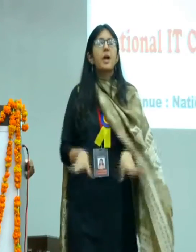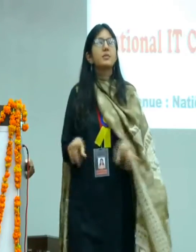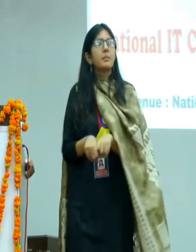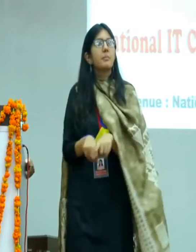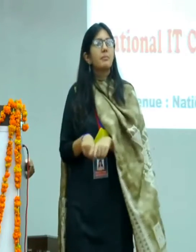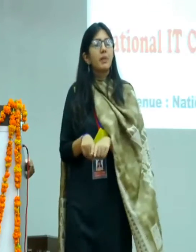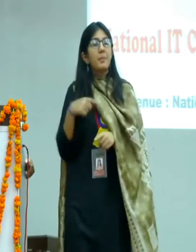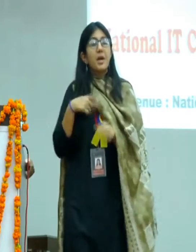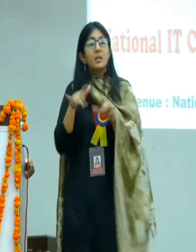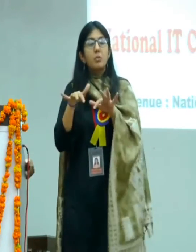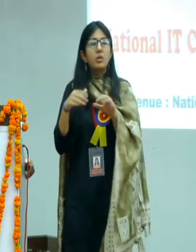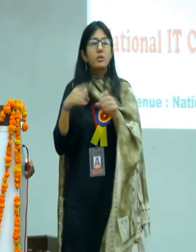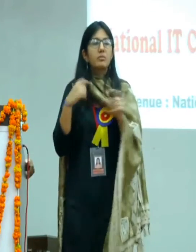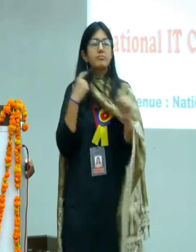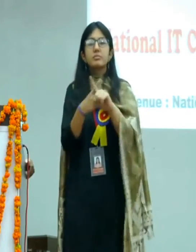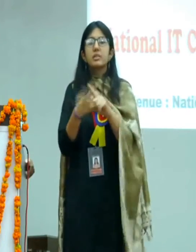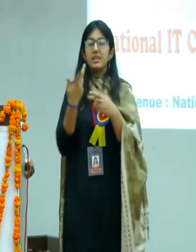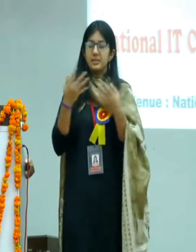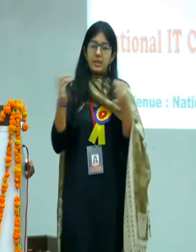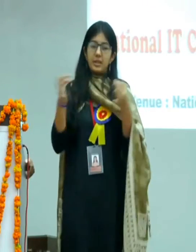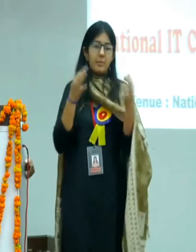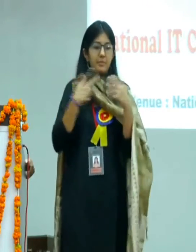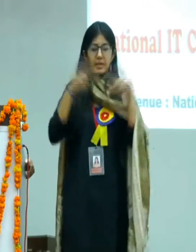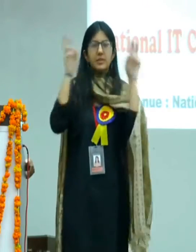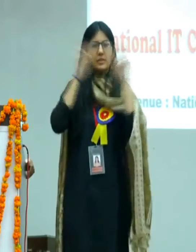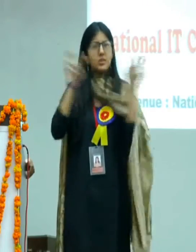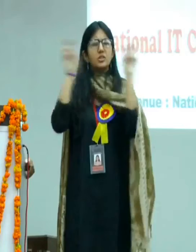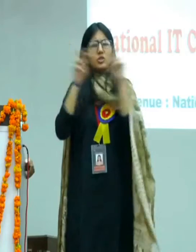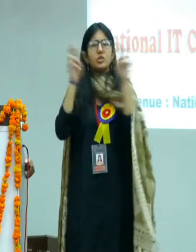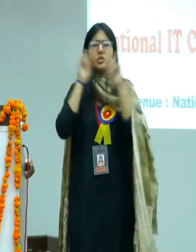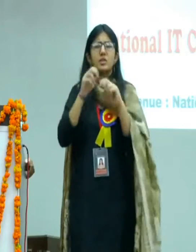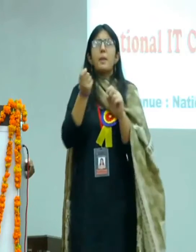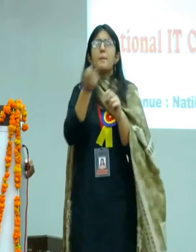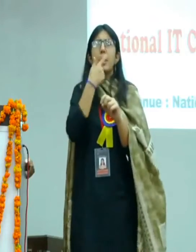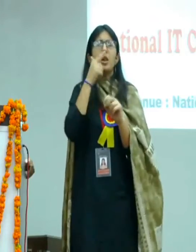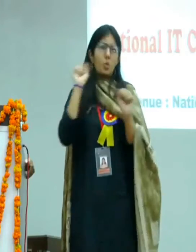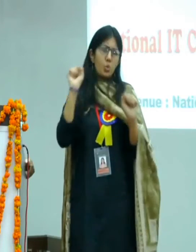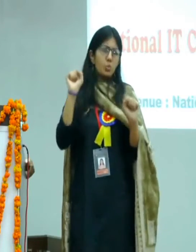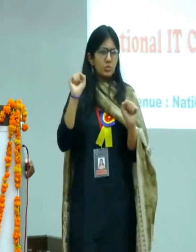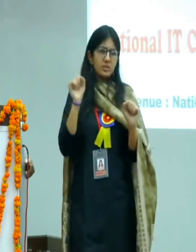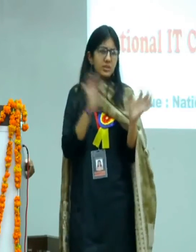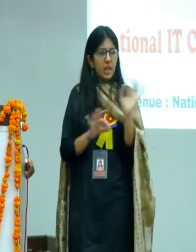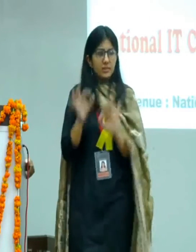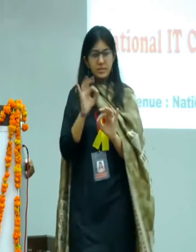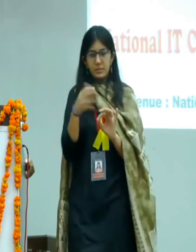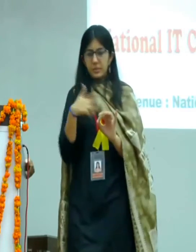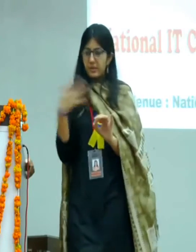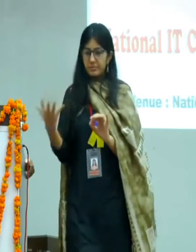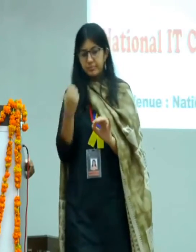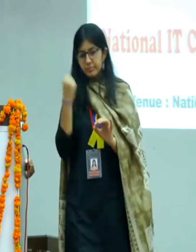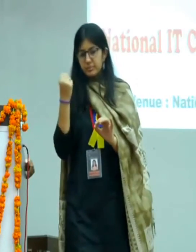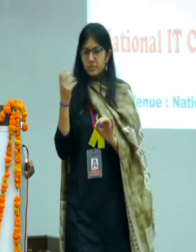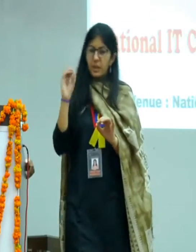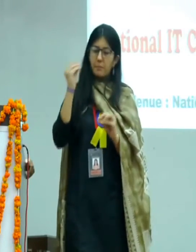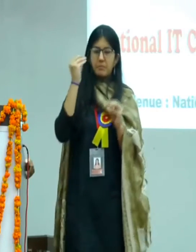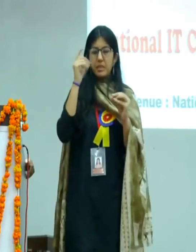For example, if you do some type of good research in medical science and we get some kind of medicine in